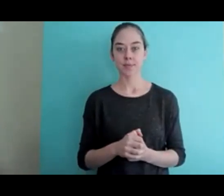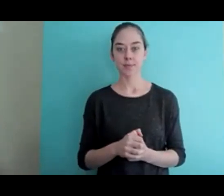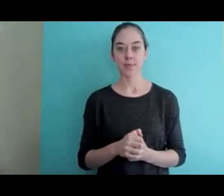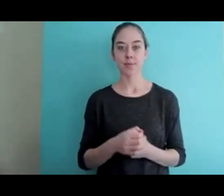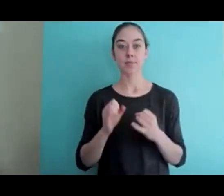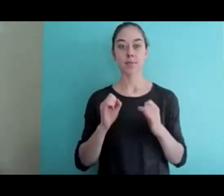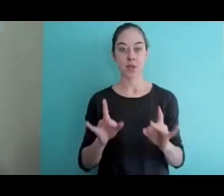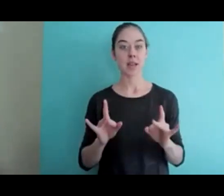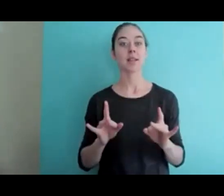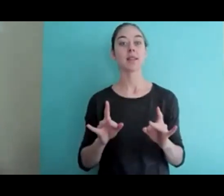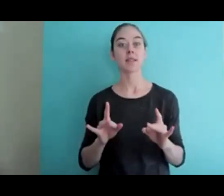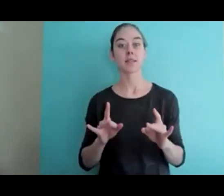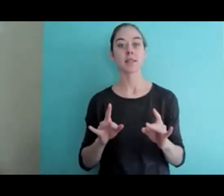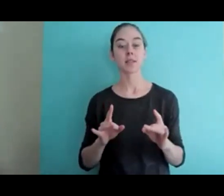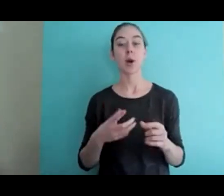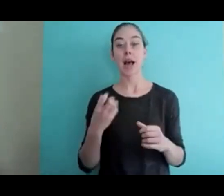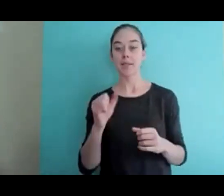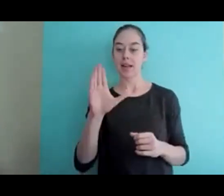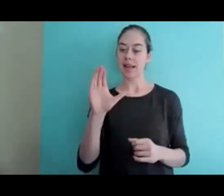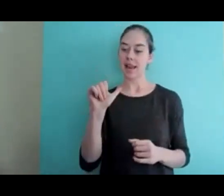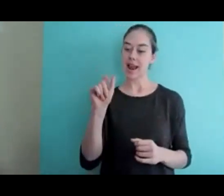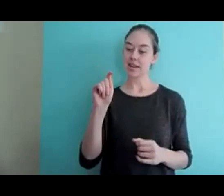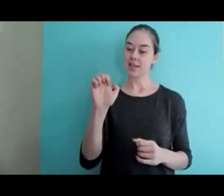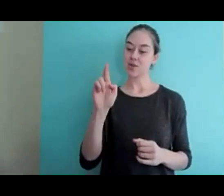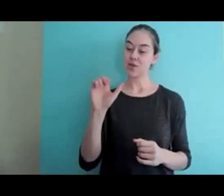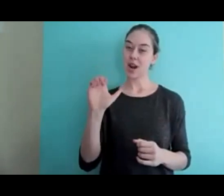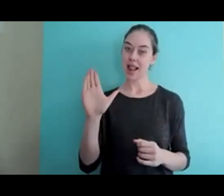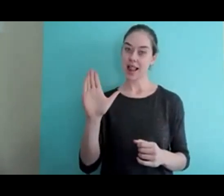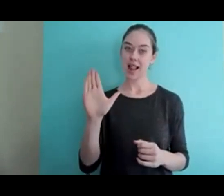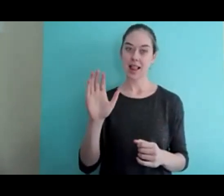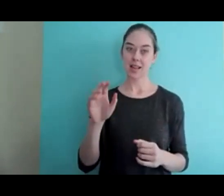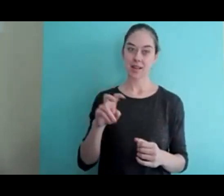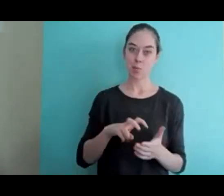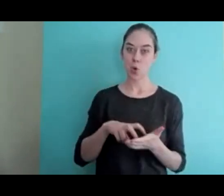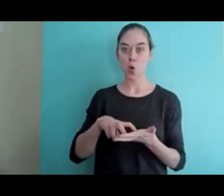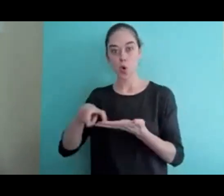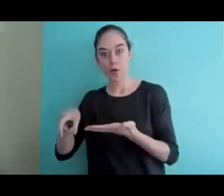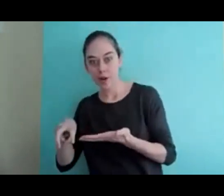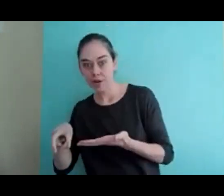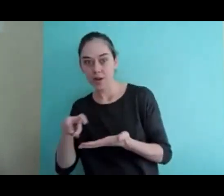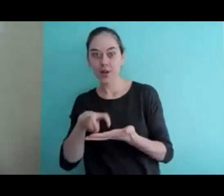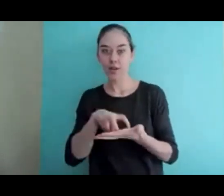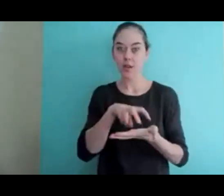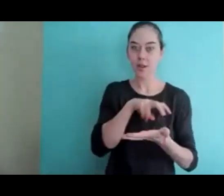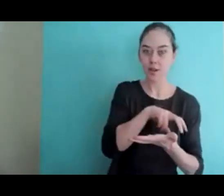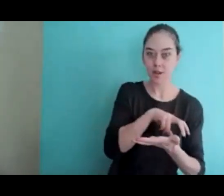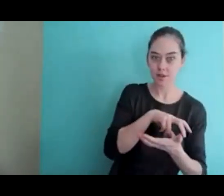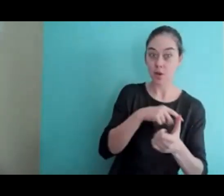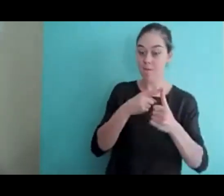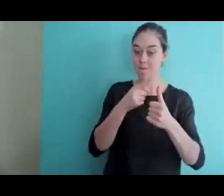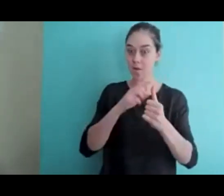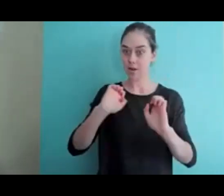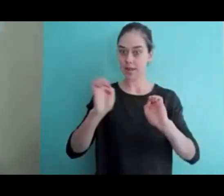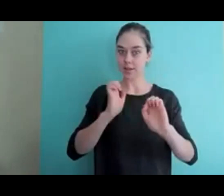Okay, so we've got lateral moves. So from left to right, up, up,